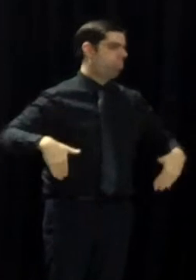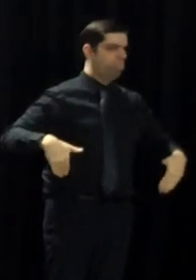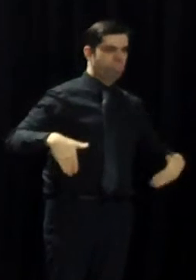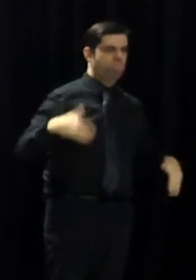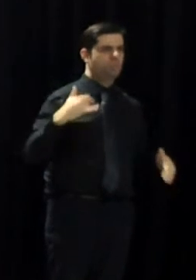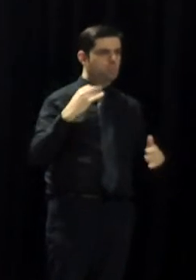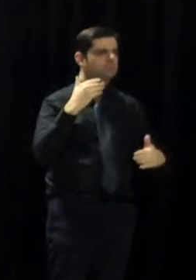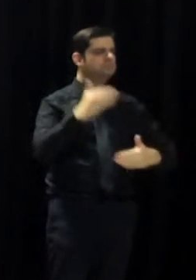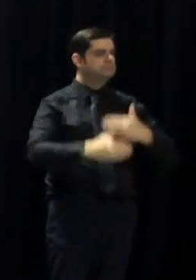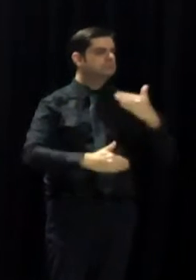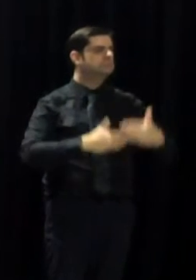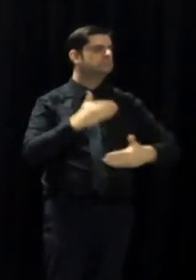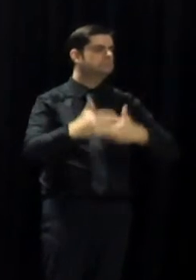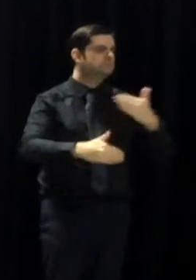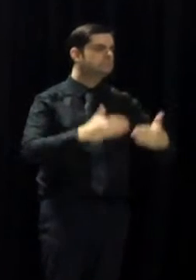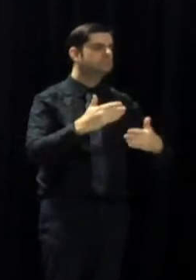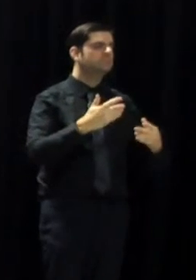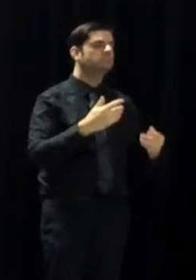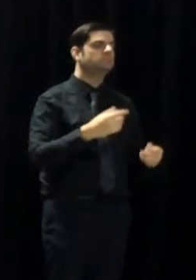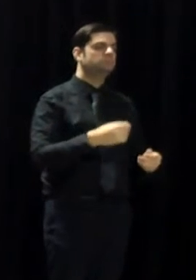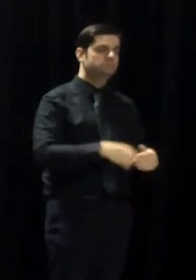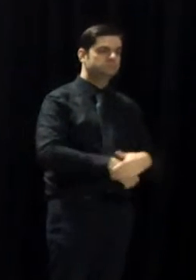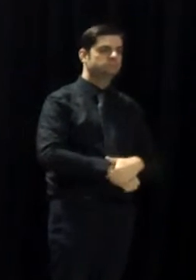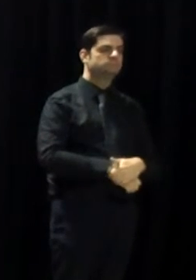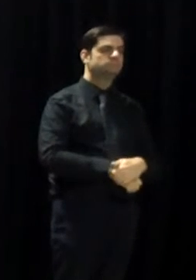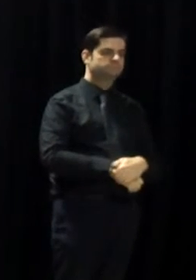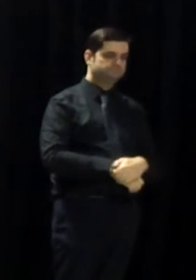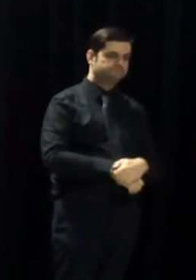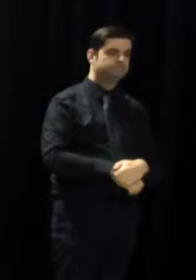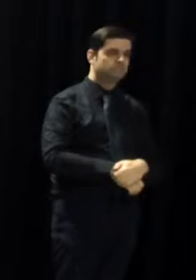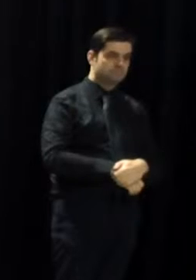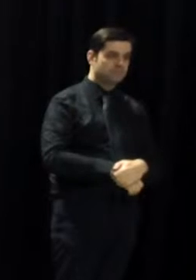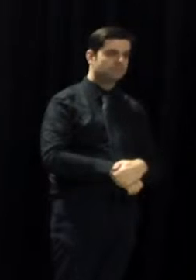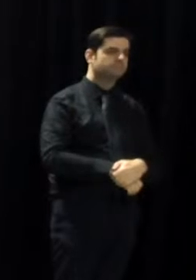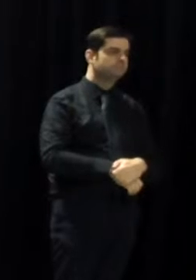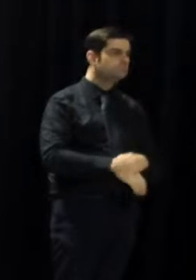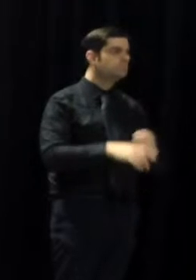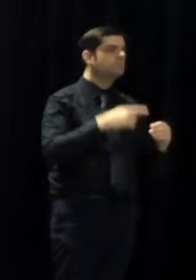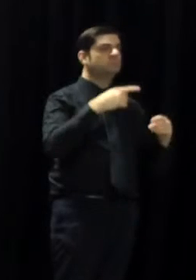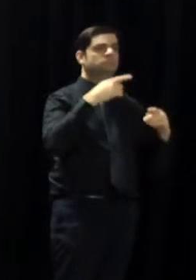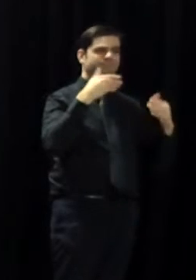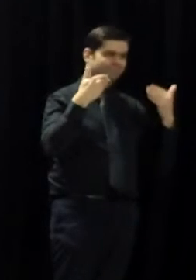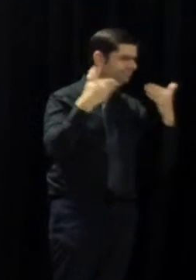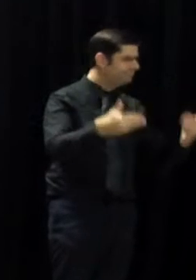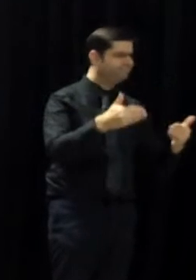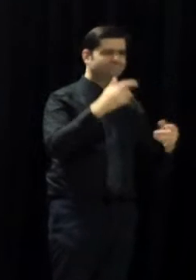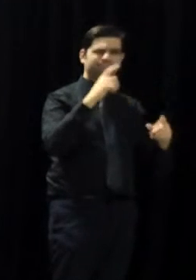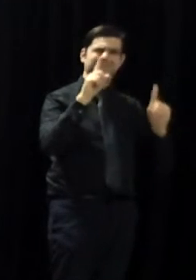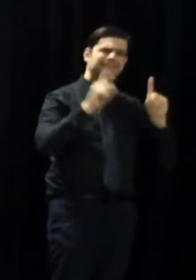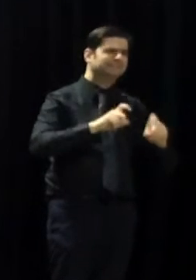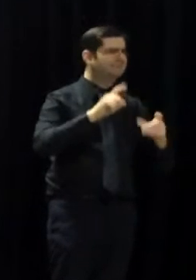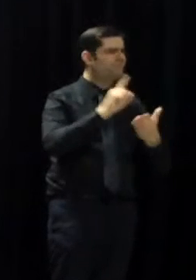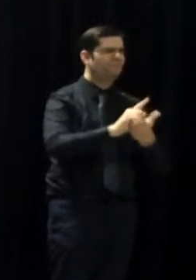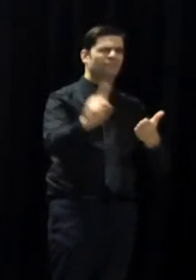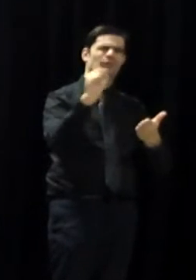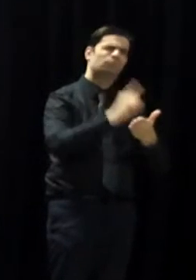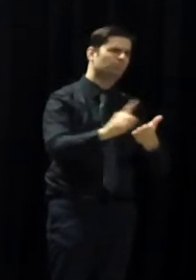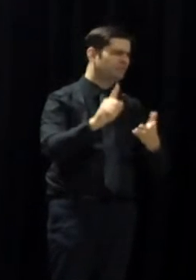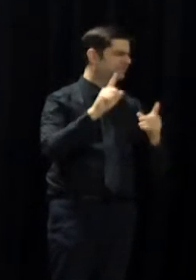quarantines and our testing. Really, really great work there. So we're punching back with this virus right